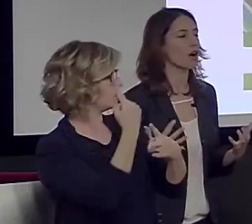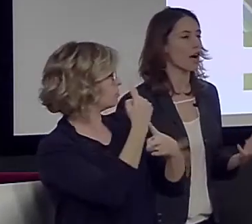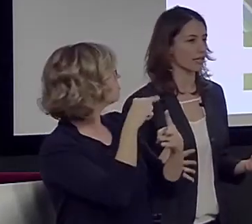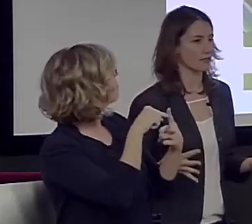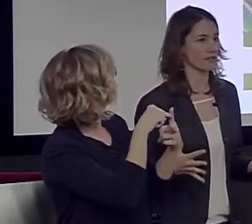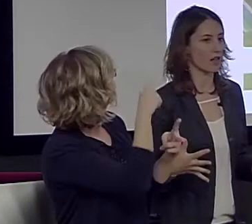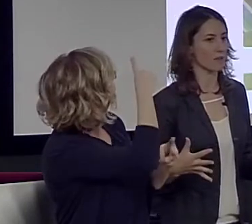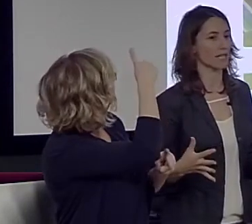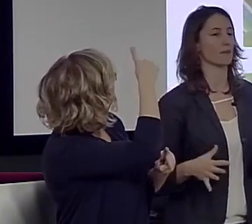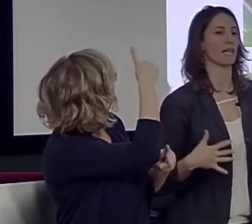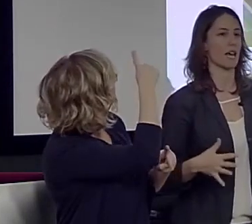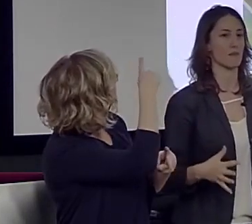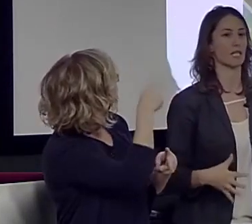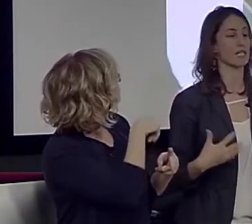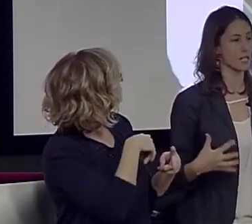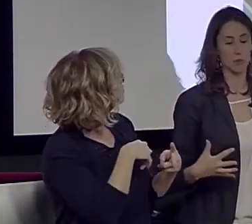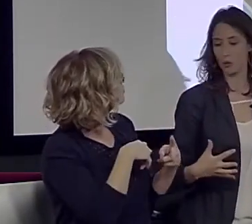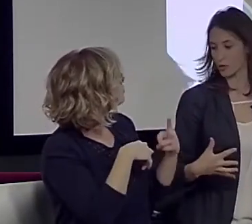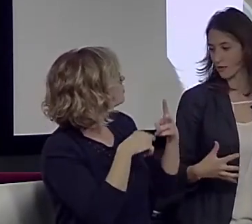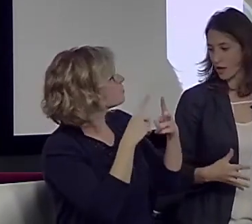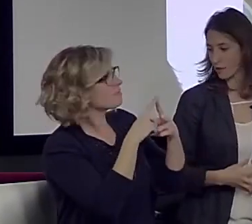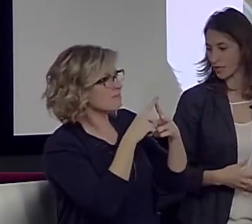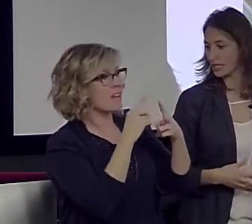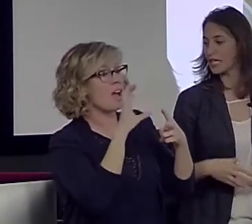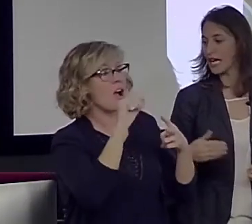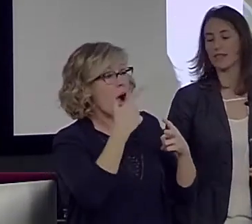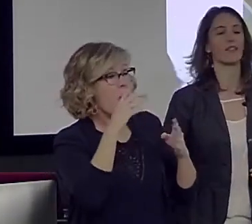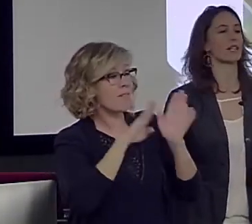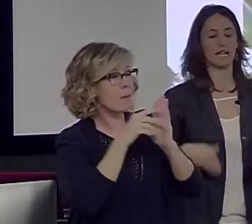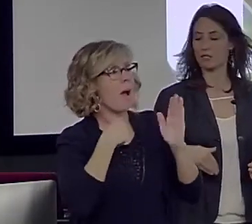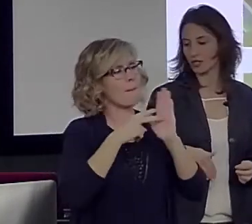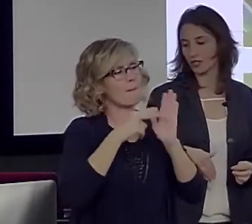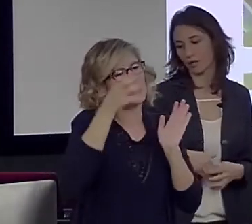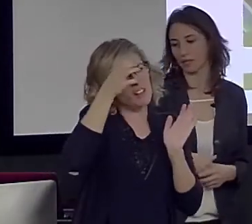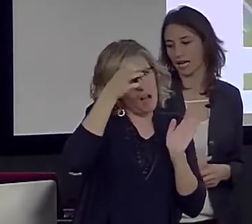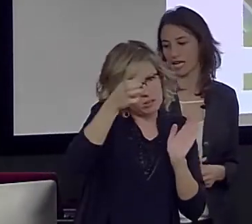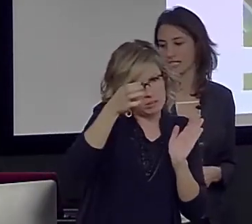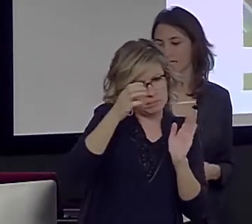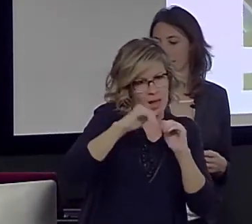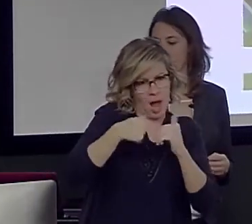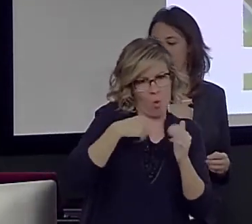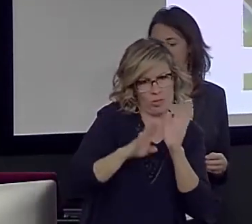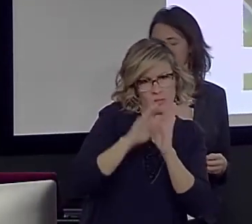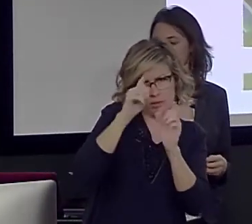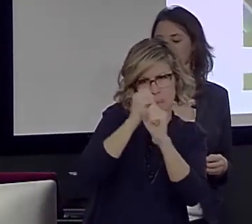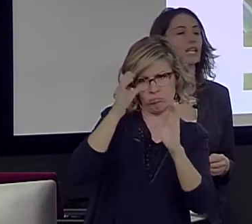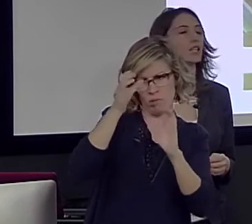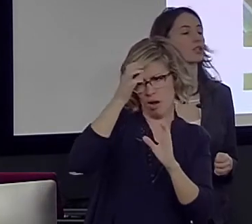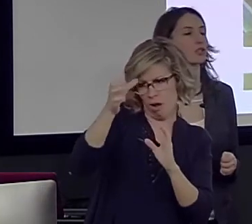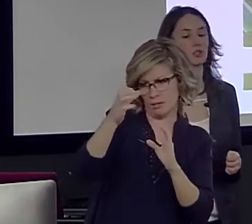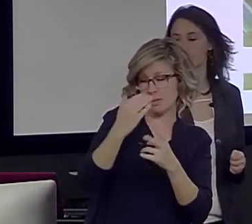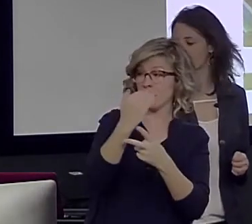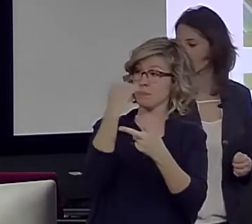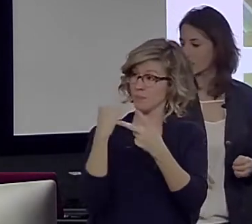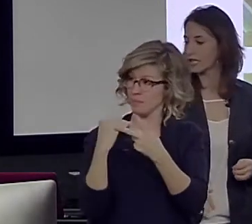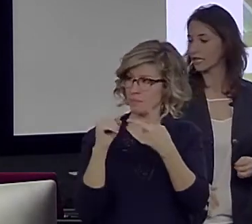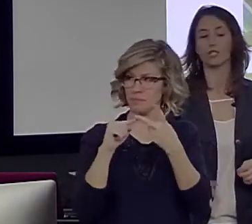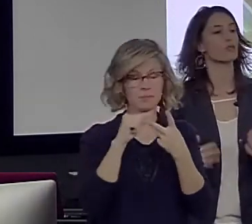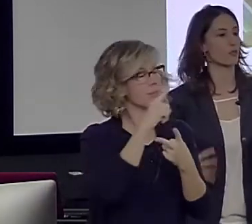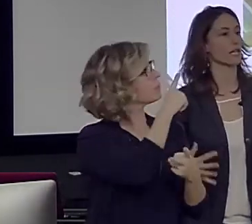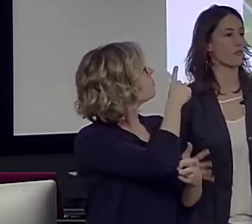shape neurocognitive development? And by that I mean conceptual development. And then the next question I'm going to ask is, how tightly innate neural